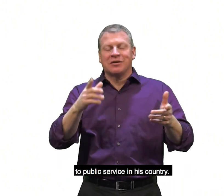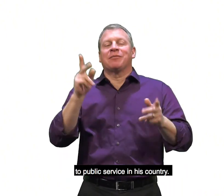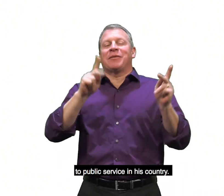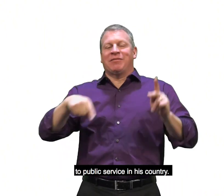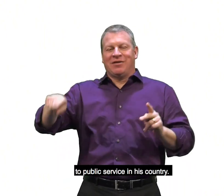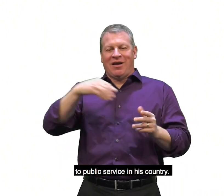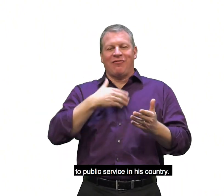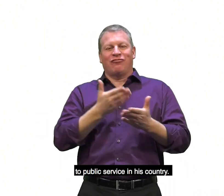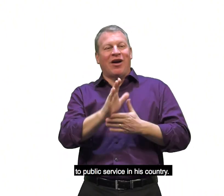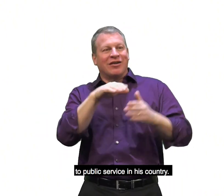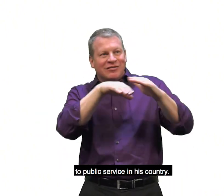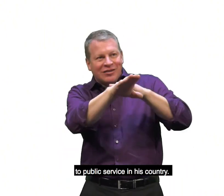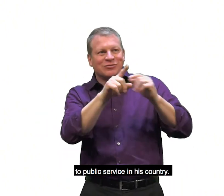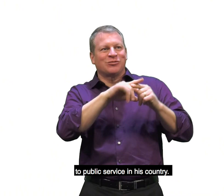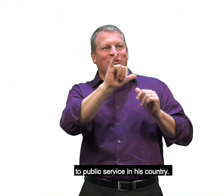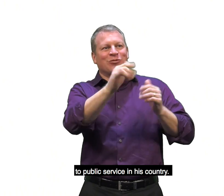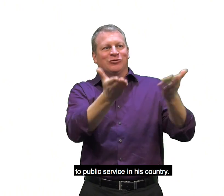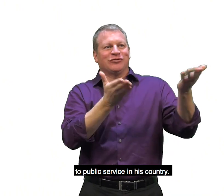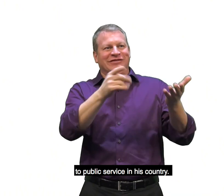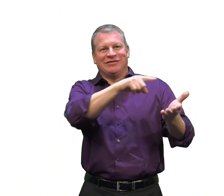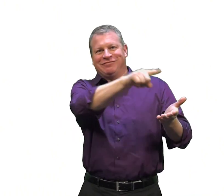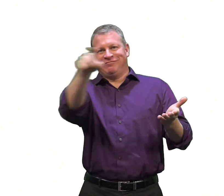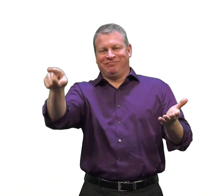to public service in his country.